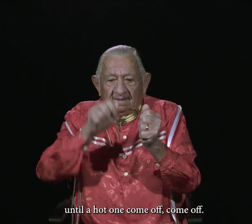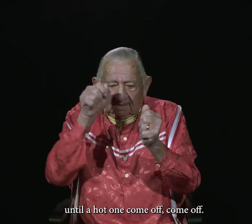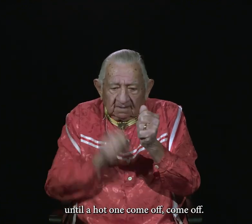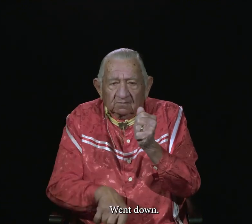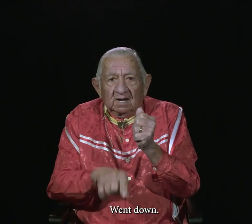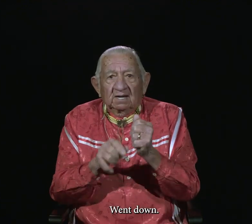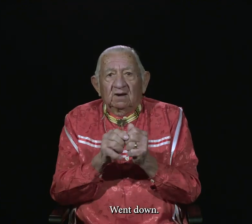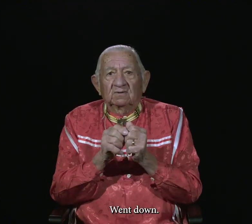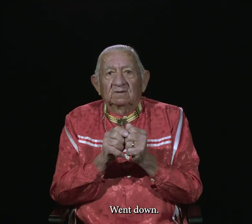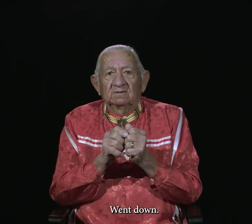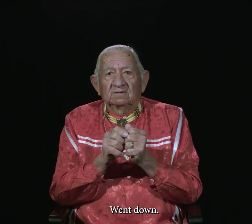went down.